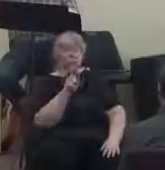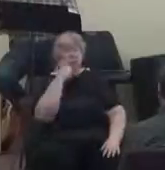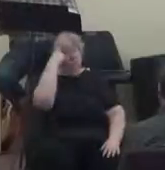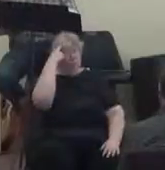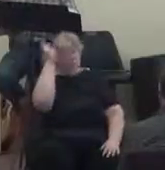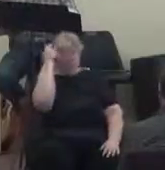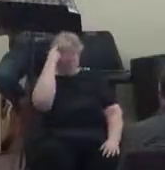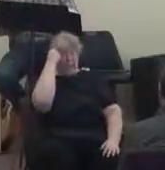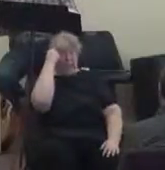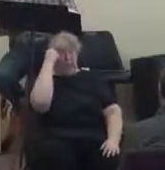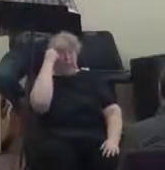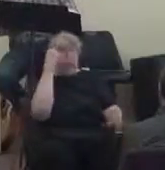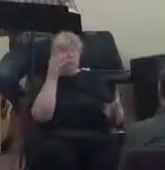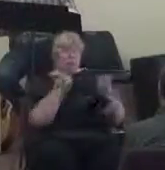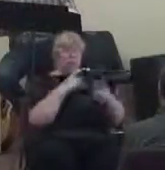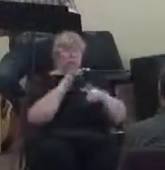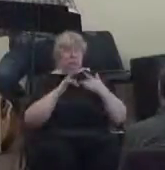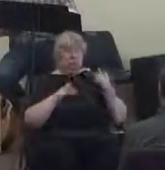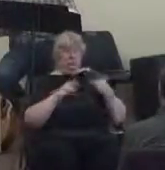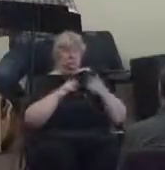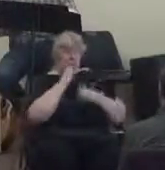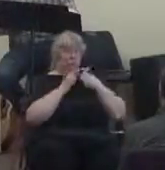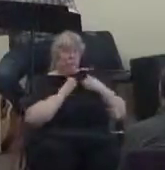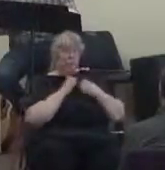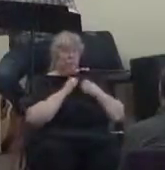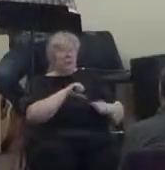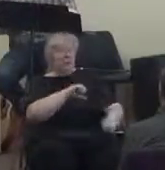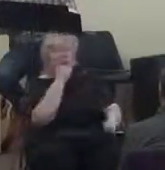emotions, the other one from the heart.